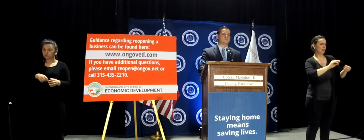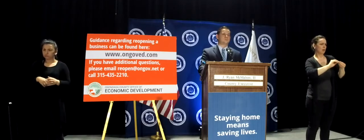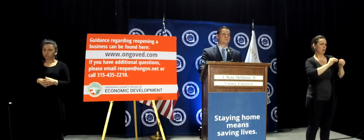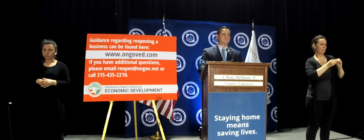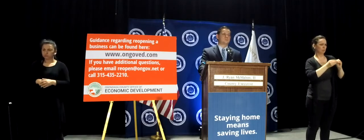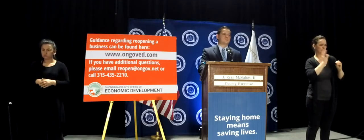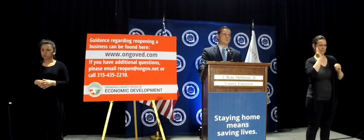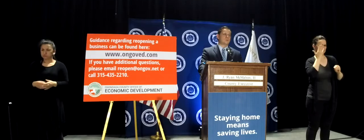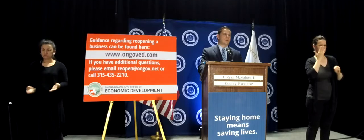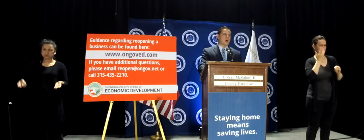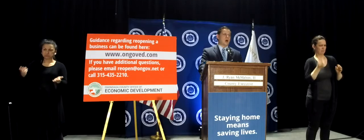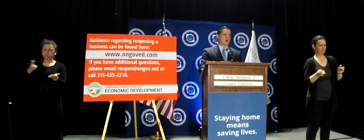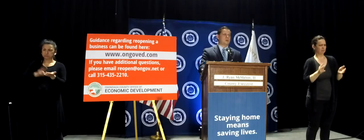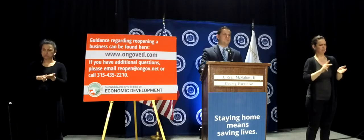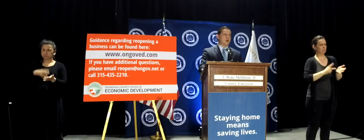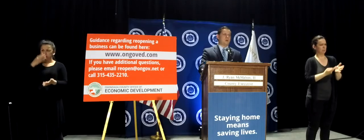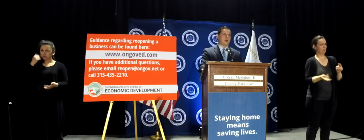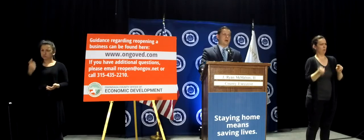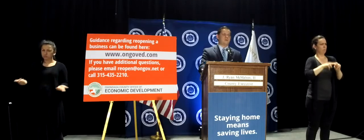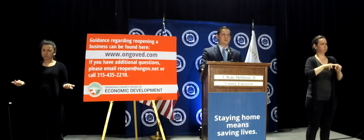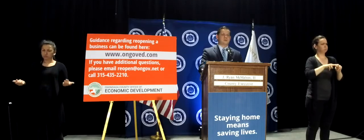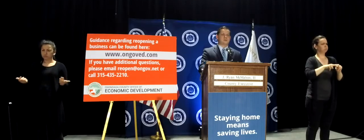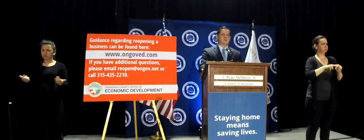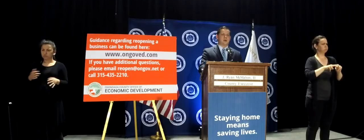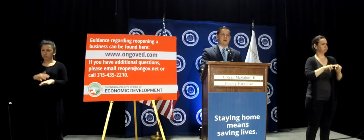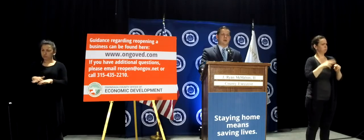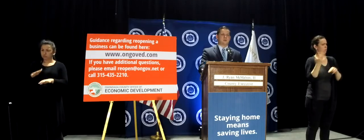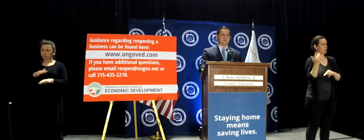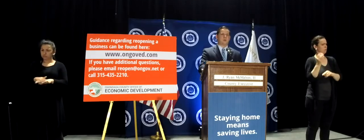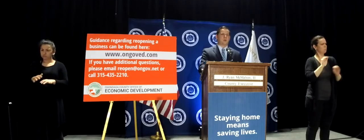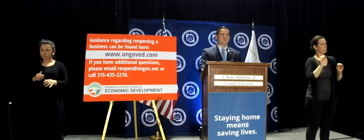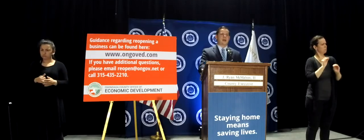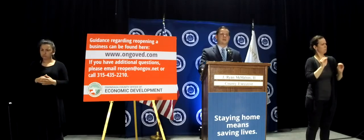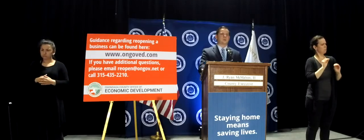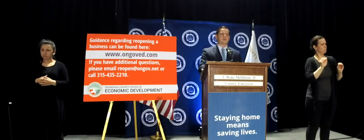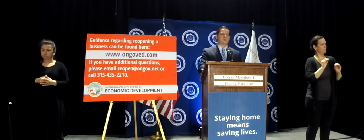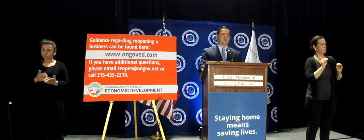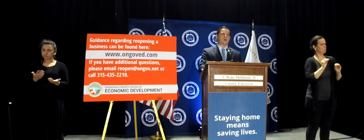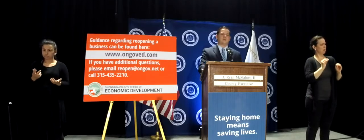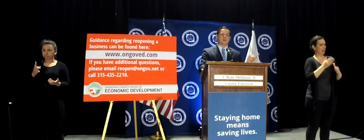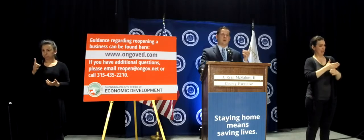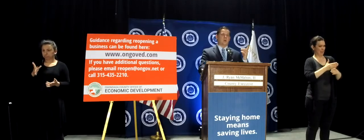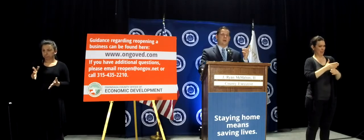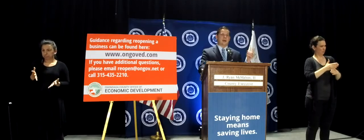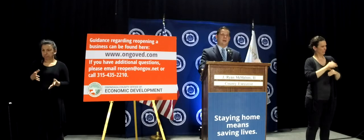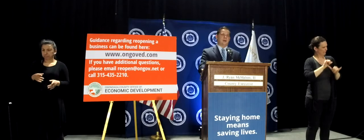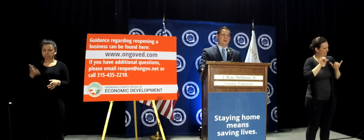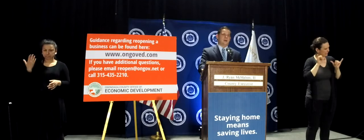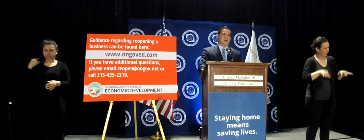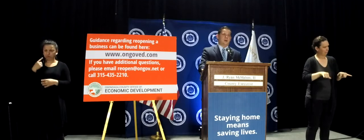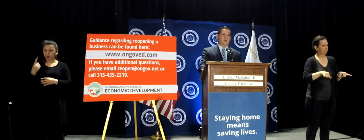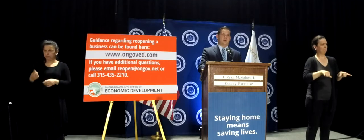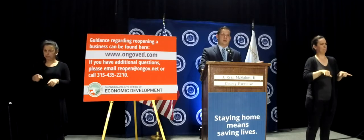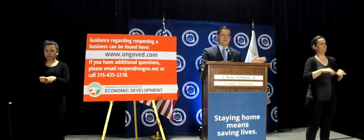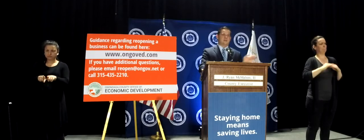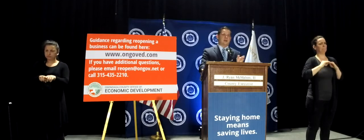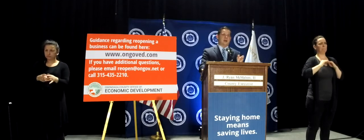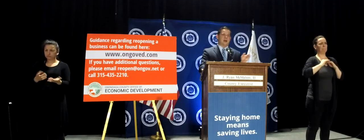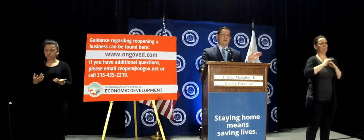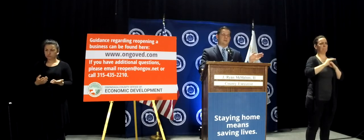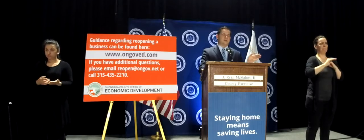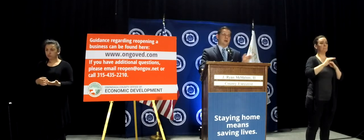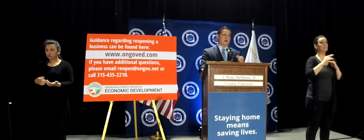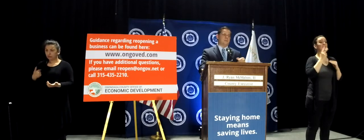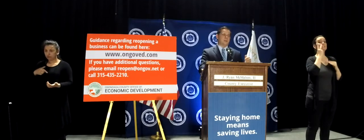you explain why? No, our average is actually right where it was last week. So we don't ever look at one day. We look at a